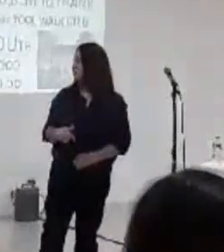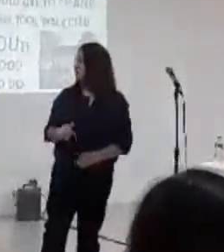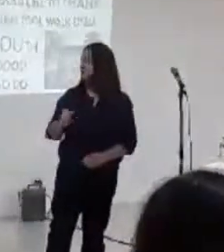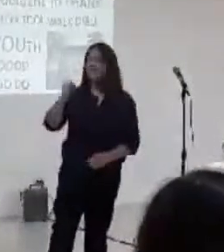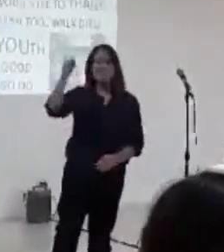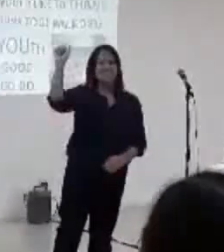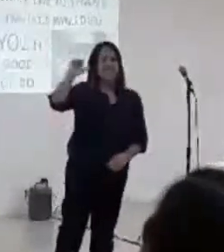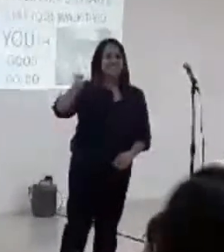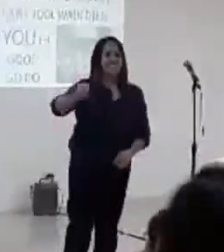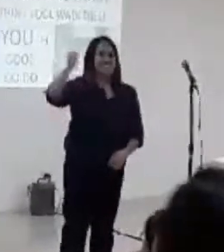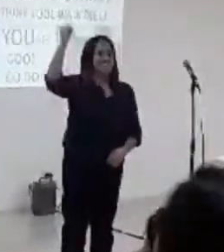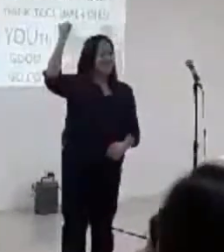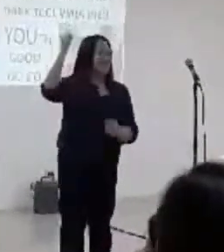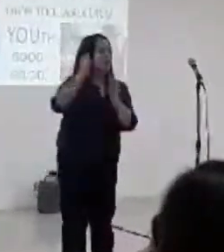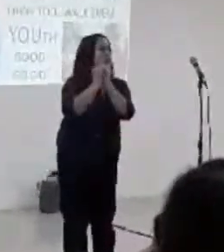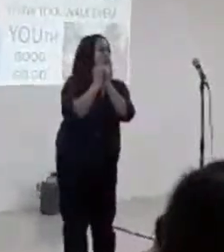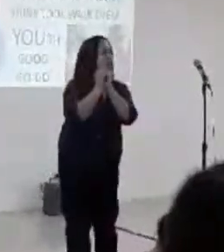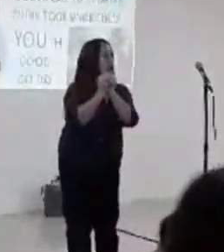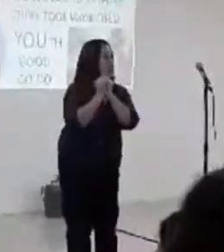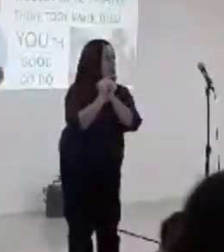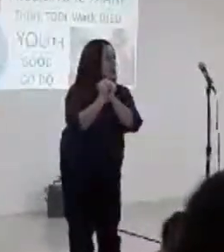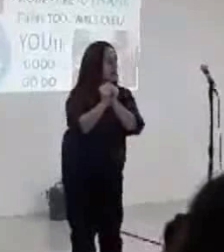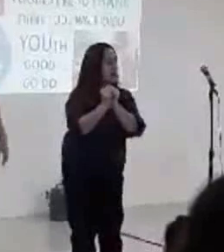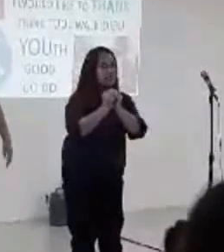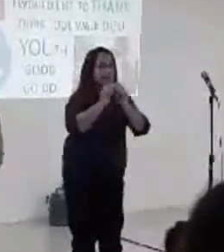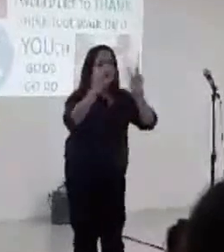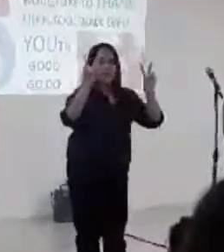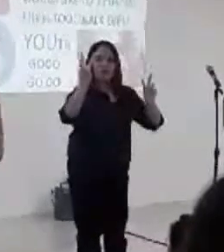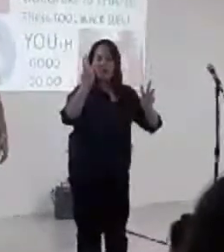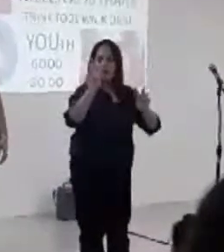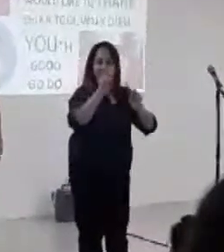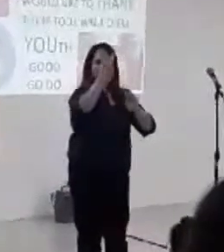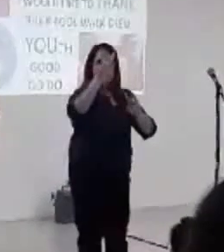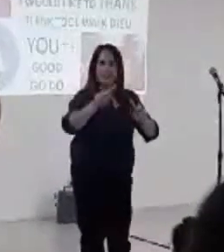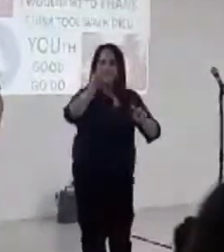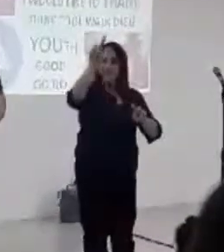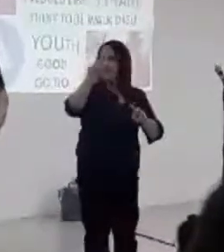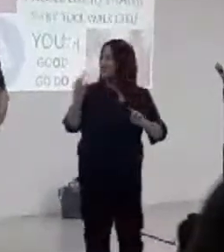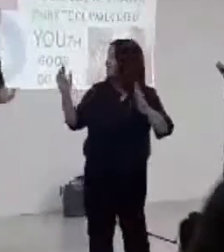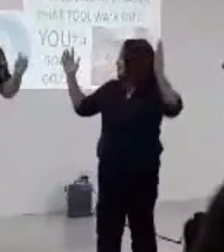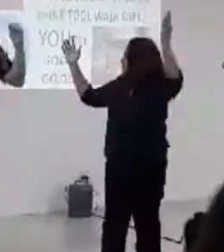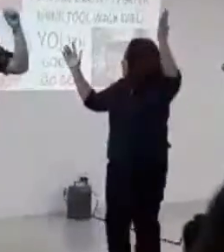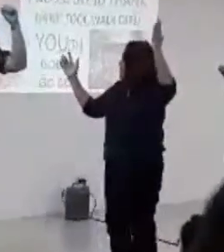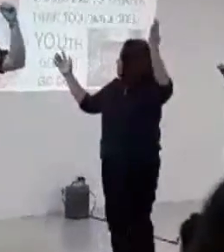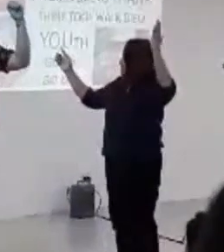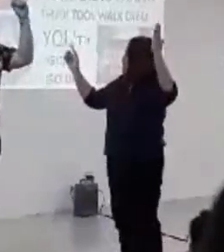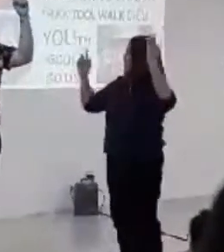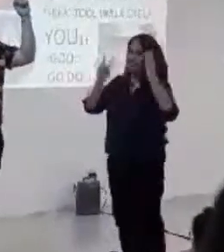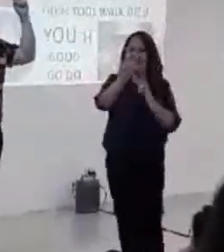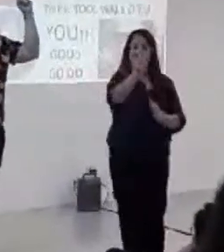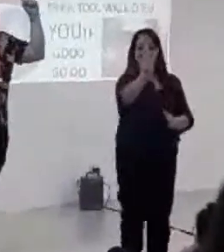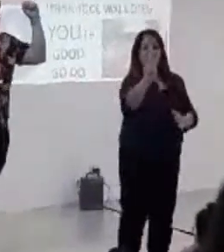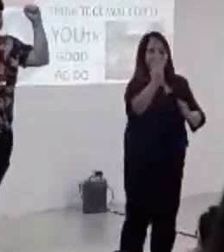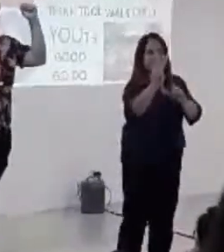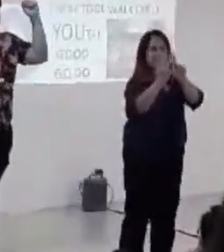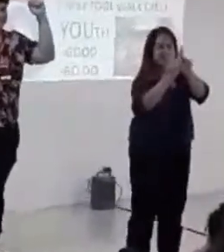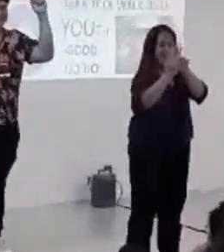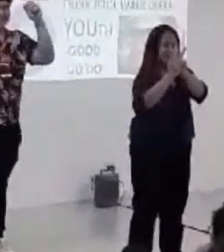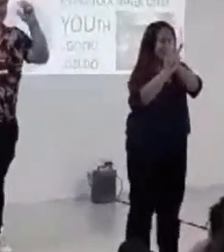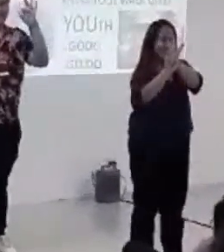win is together, like this. W, we win, your hand, your hand, up, like this.